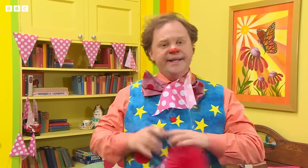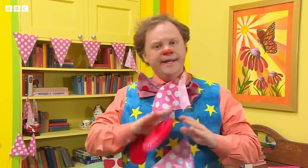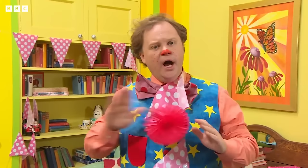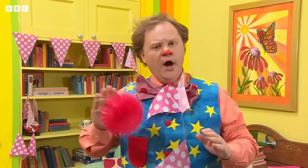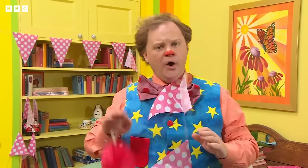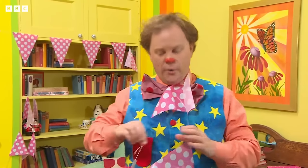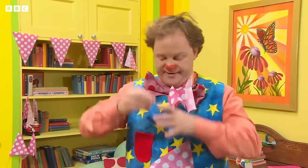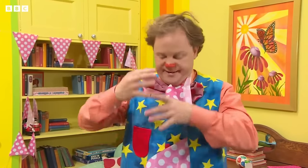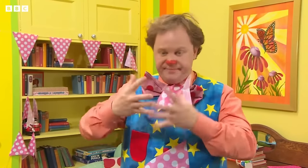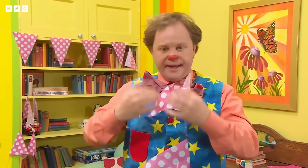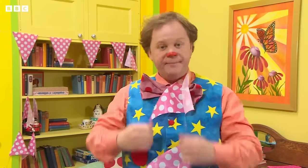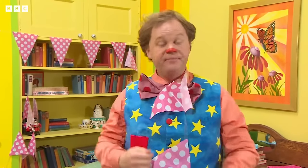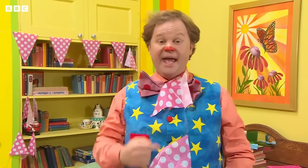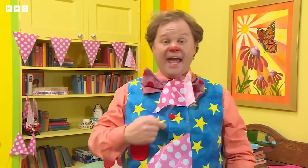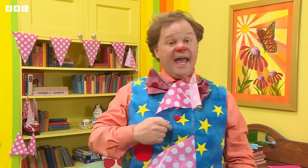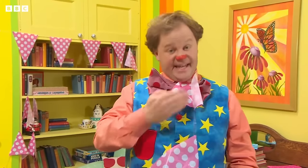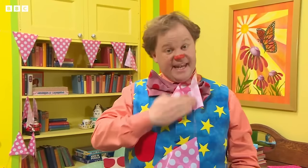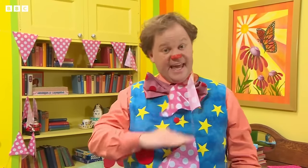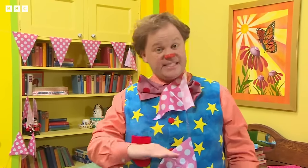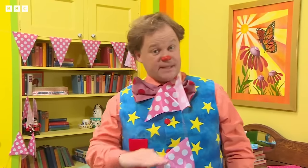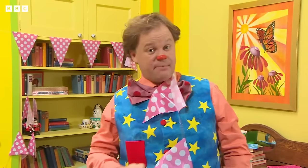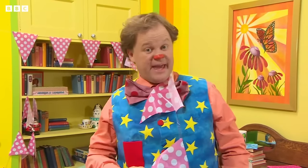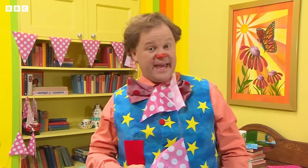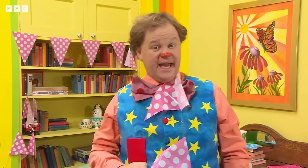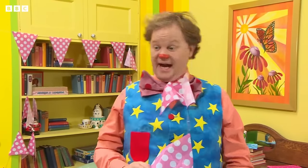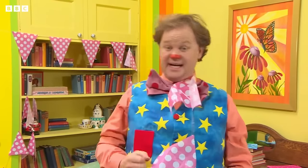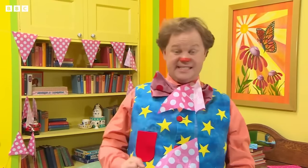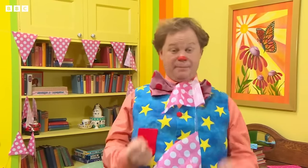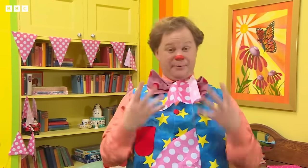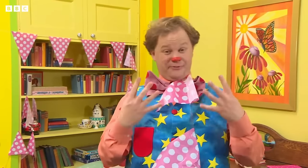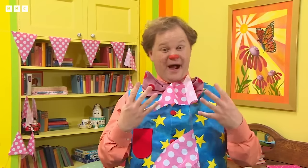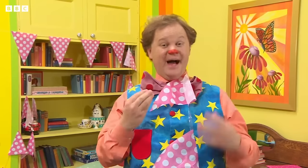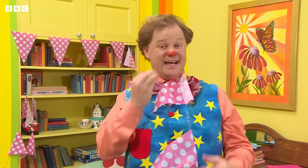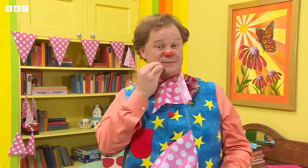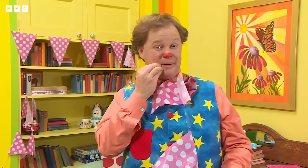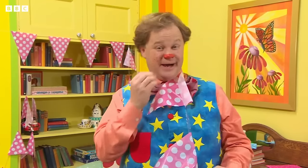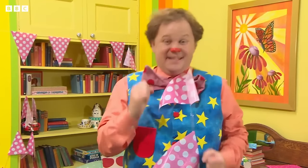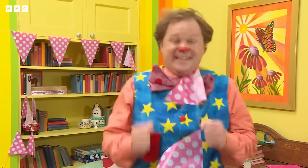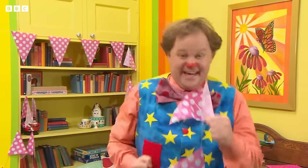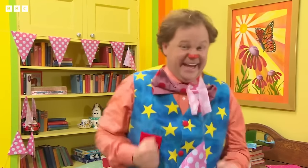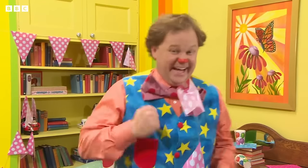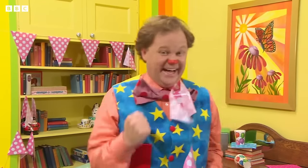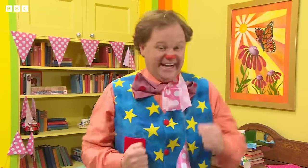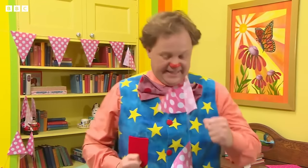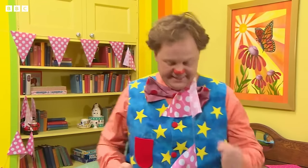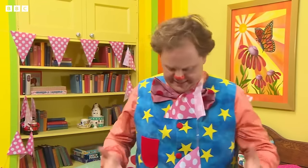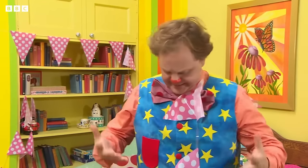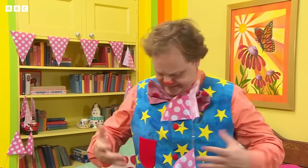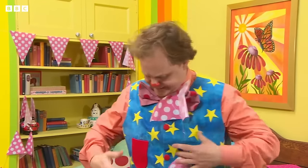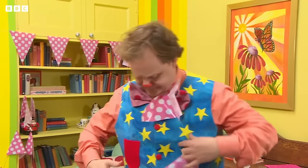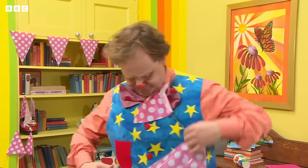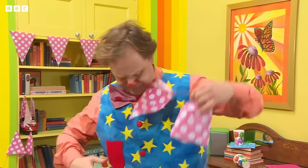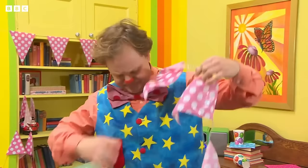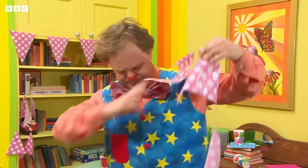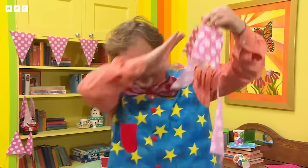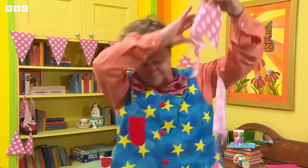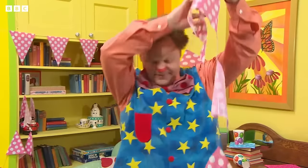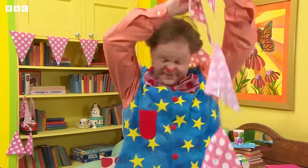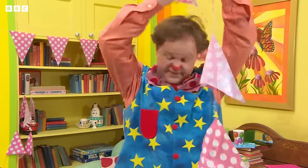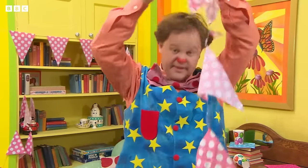no! It needs to be a surprise party! What are you going to do at the